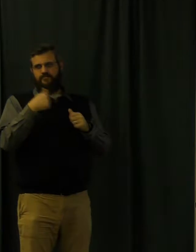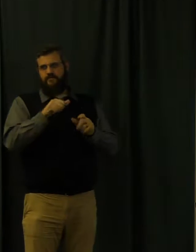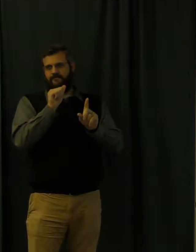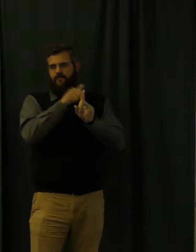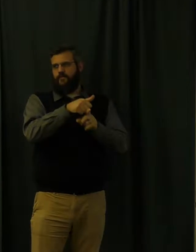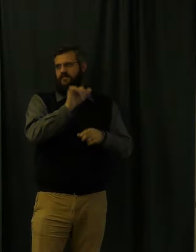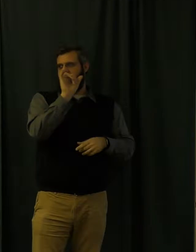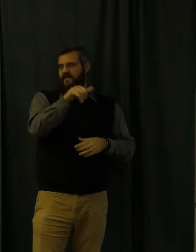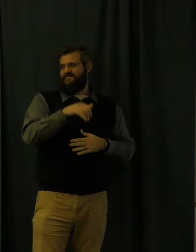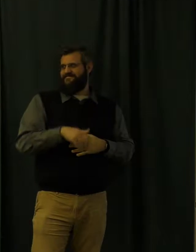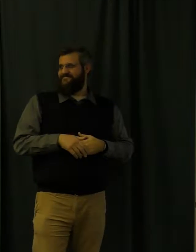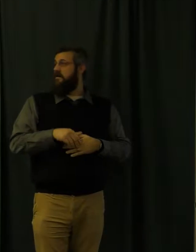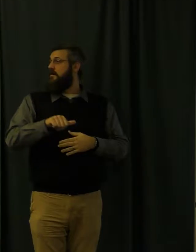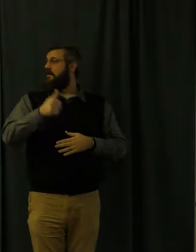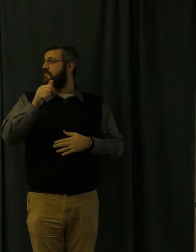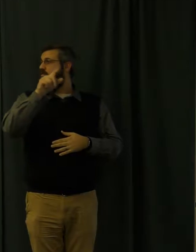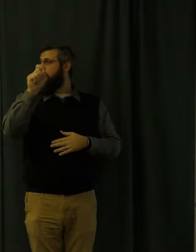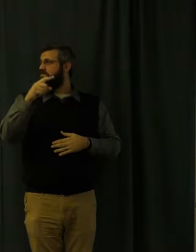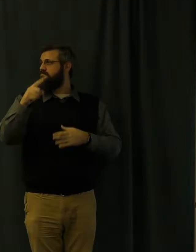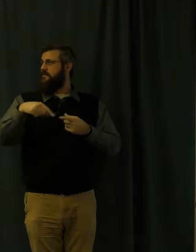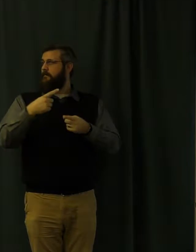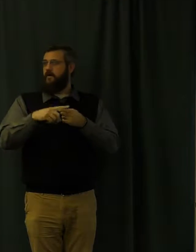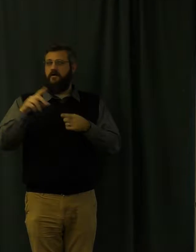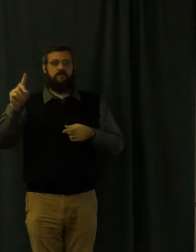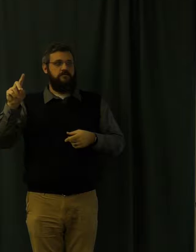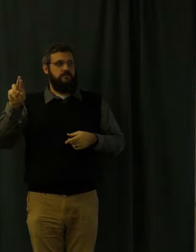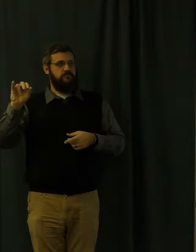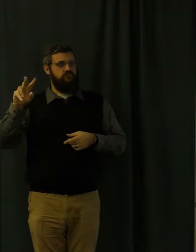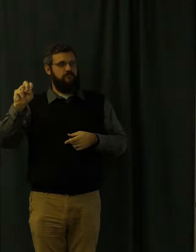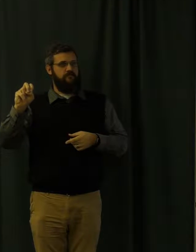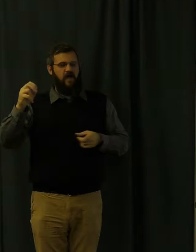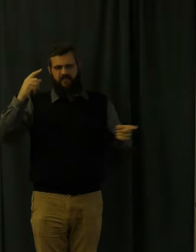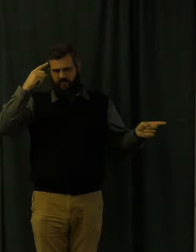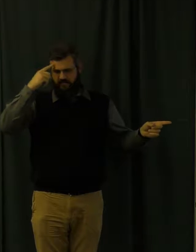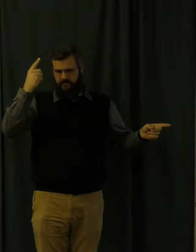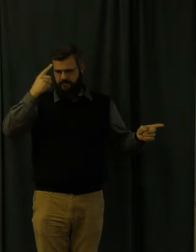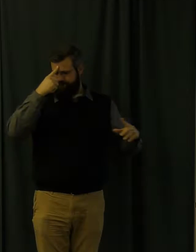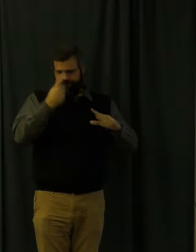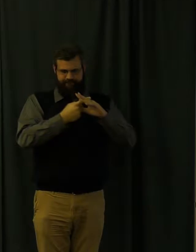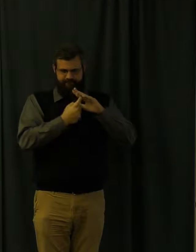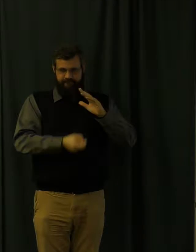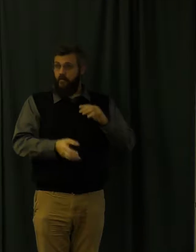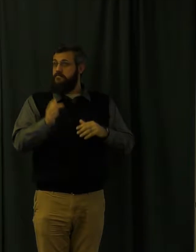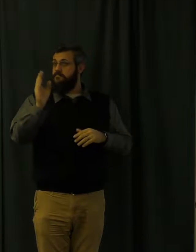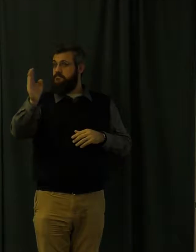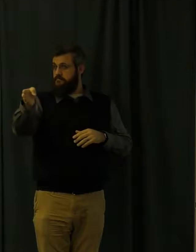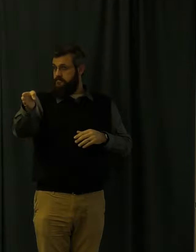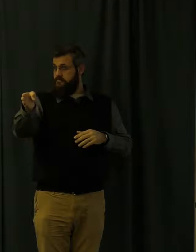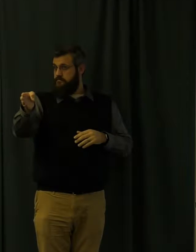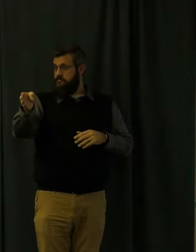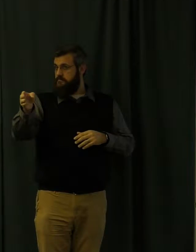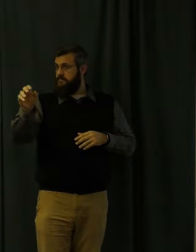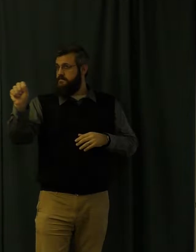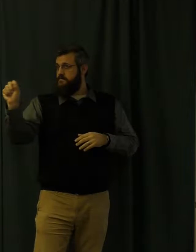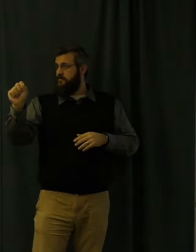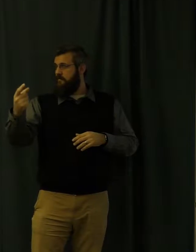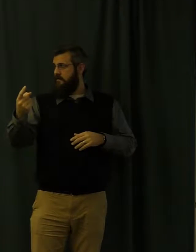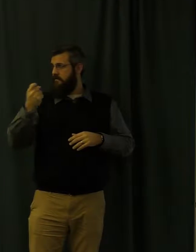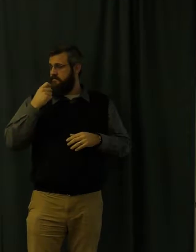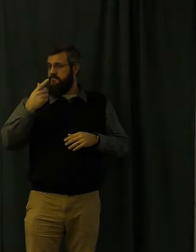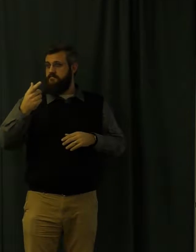other questions about Drive? I thought of something else to share and I've lost it already. Yeah. If